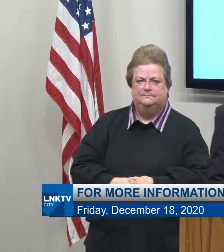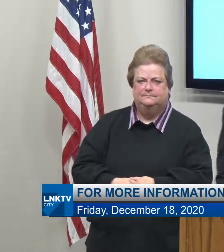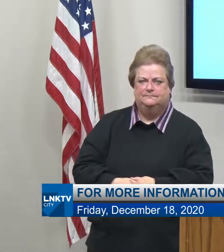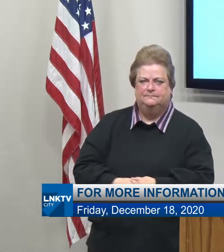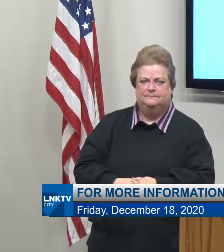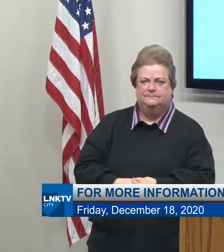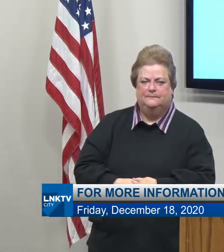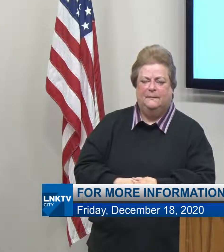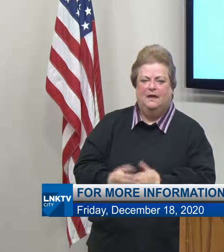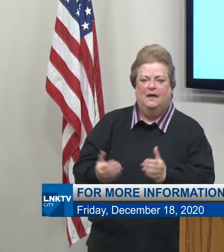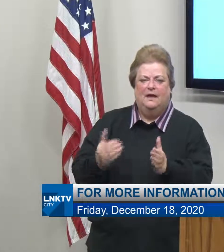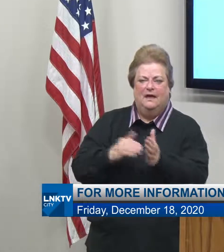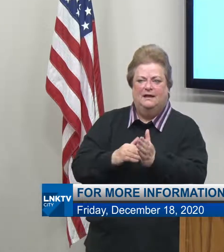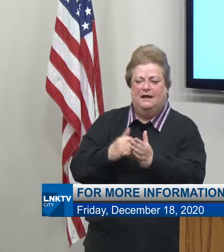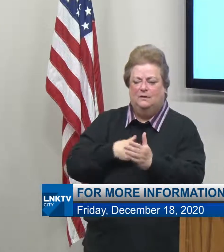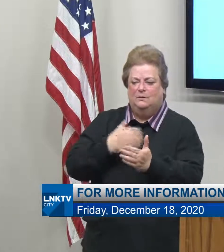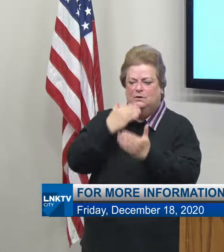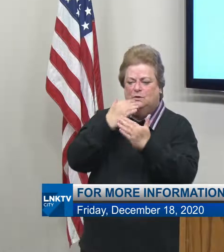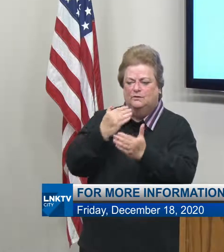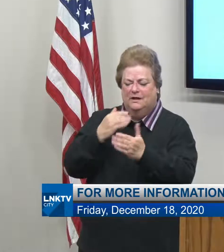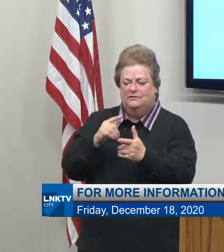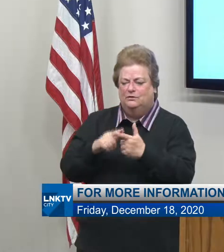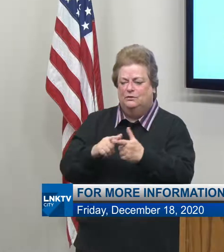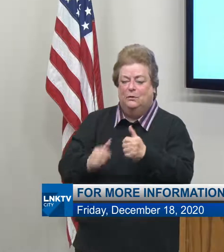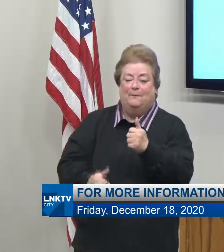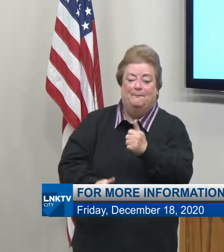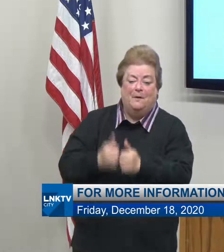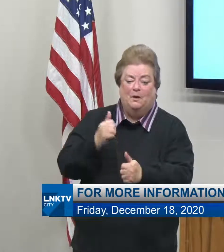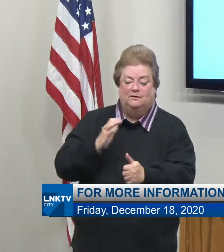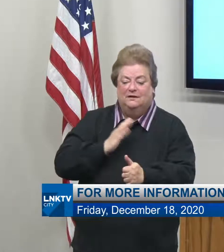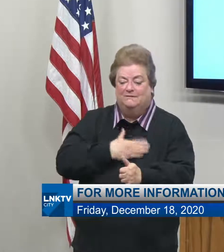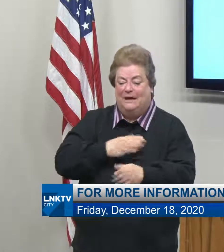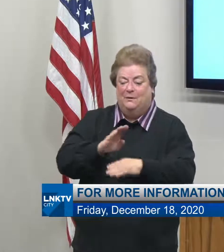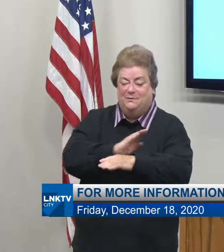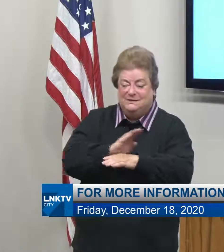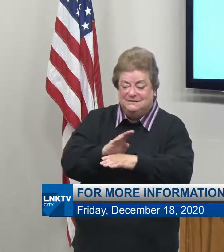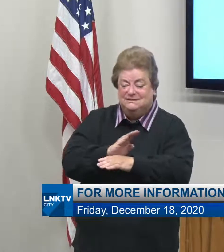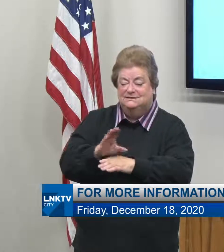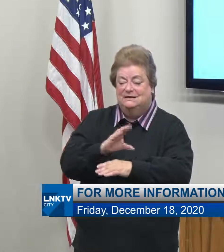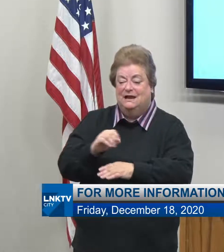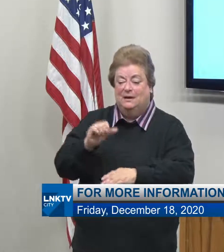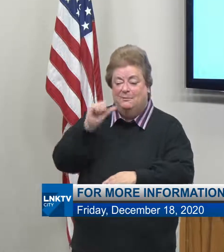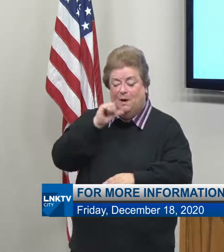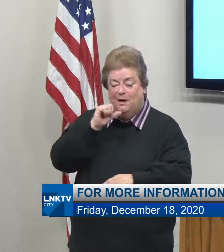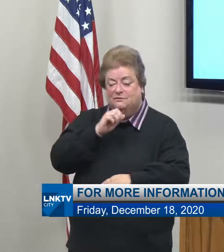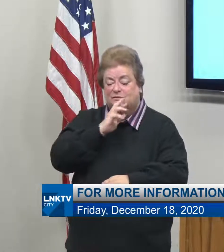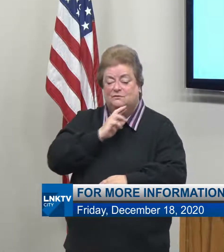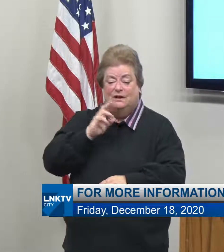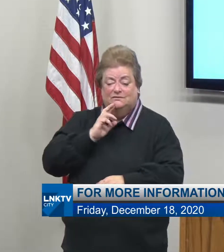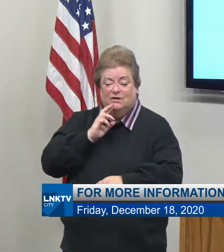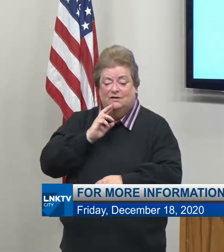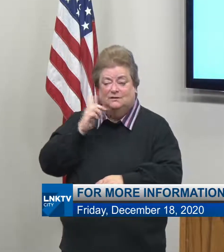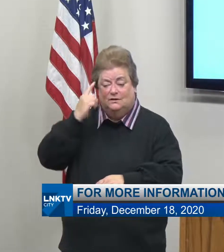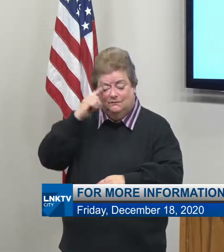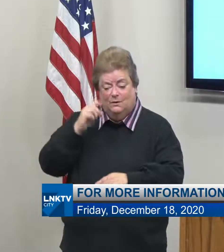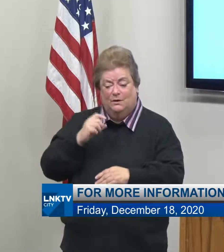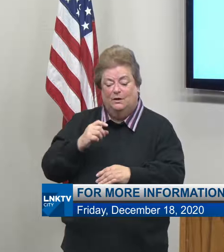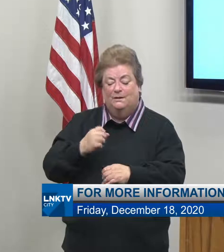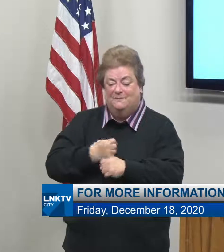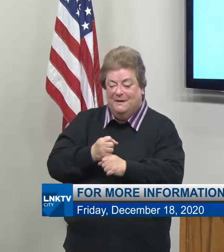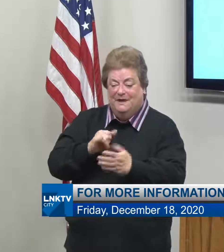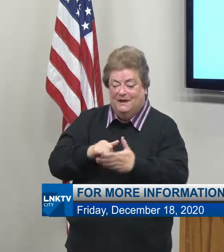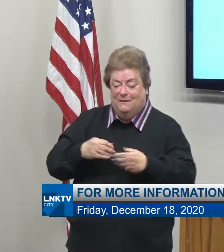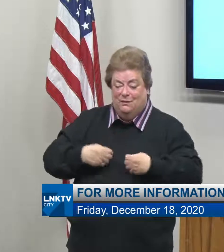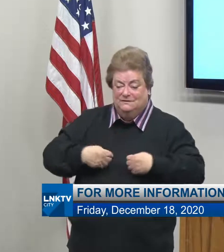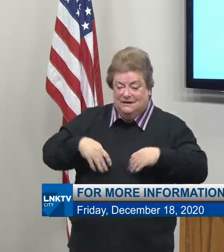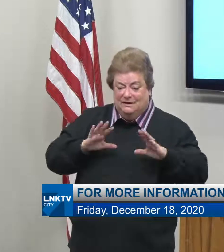And just once again, we are so grateful to the vast majority of our businesses, and especially our bars and restaurants, for making sacrifices